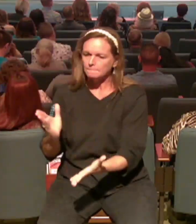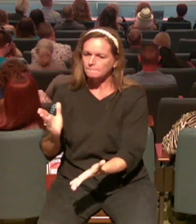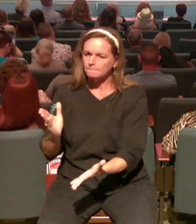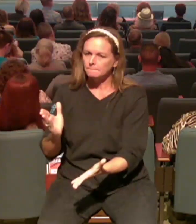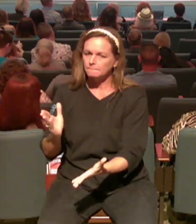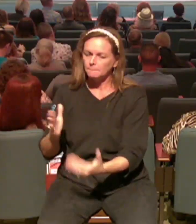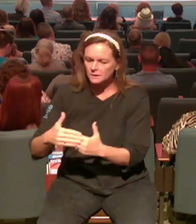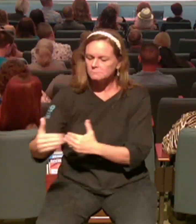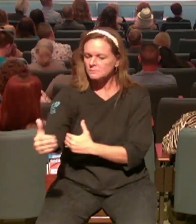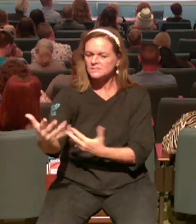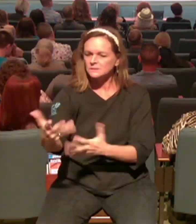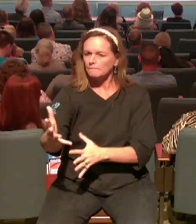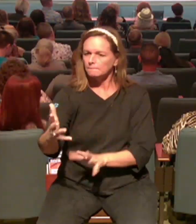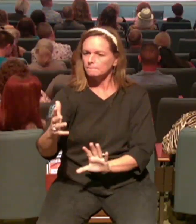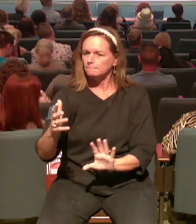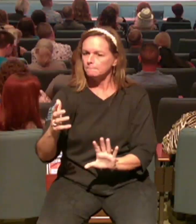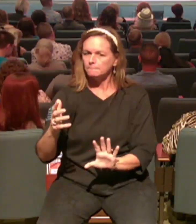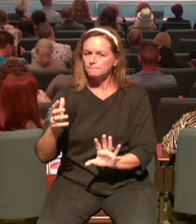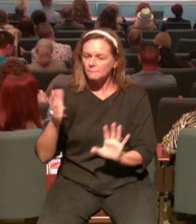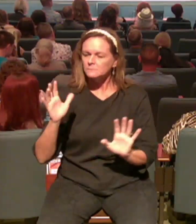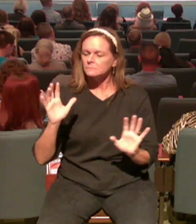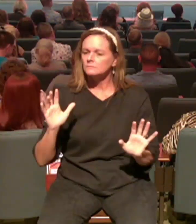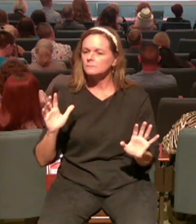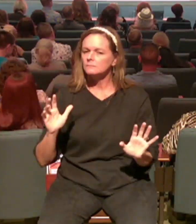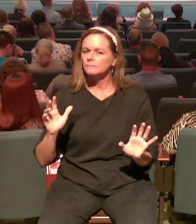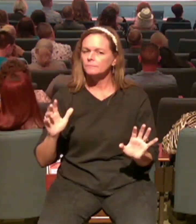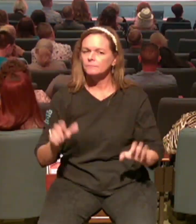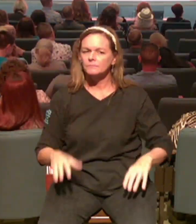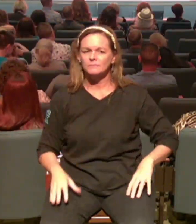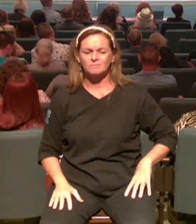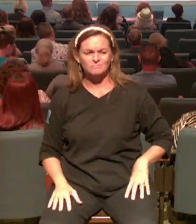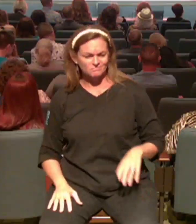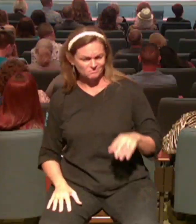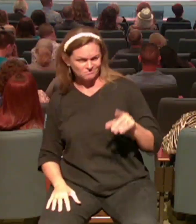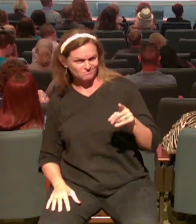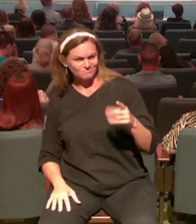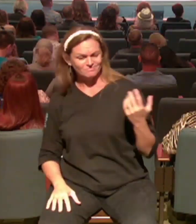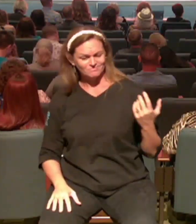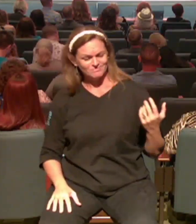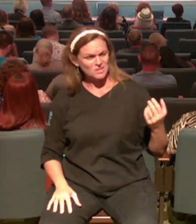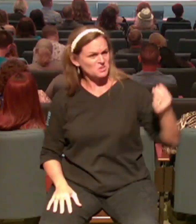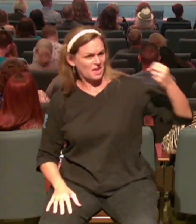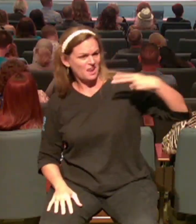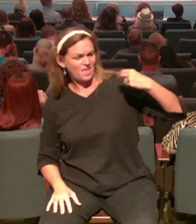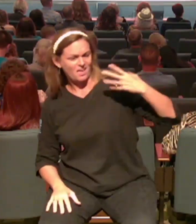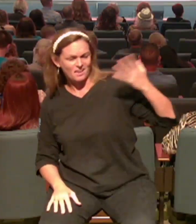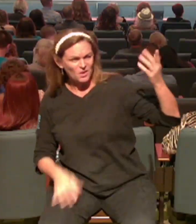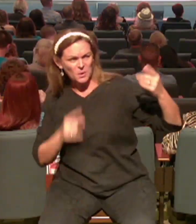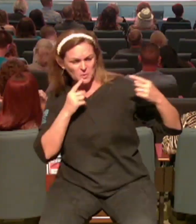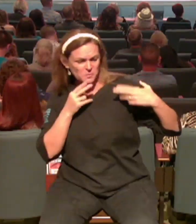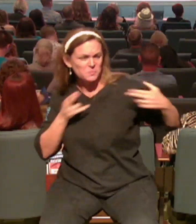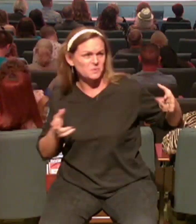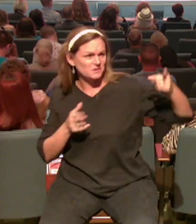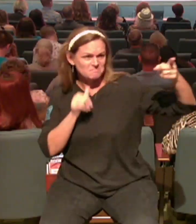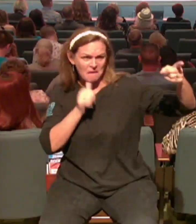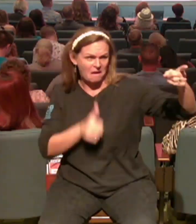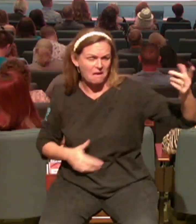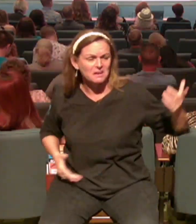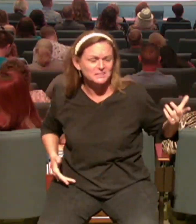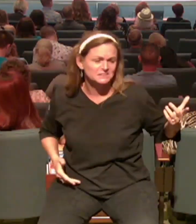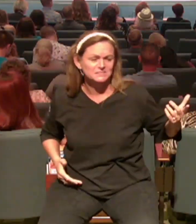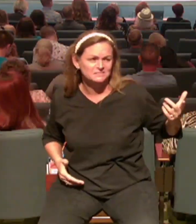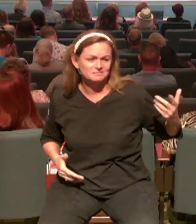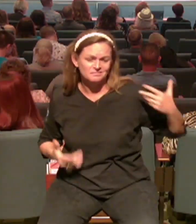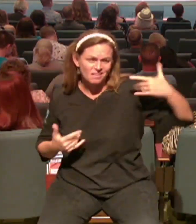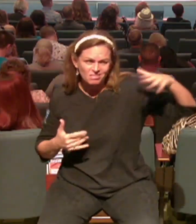misused to justify sin. You know, who are you to throw stones at me? You know, let him without sin cast the first stone. Leave me alone. Get